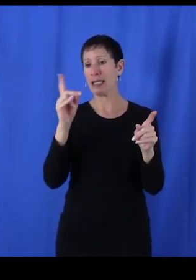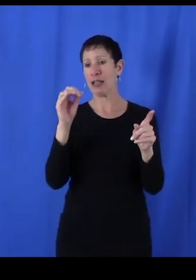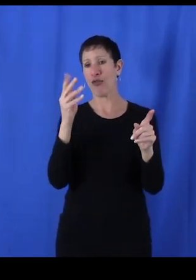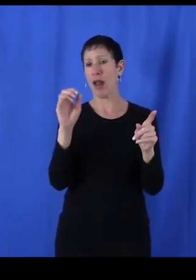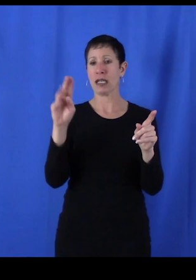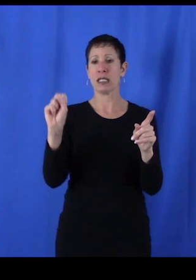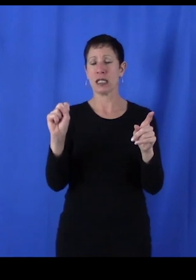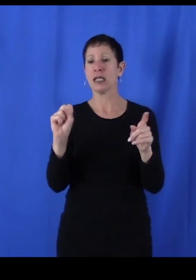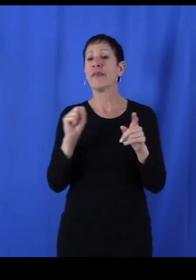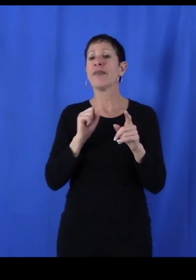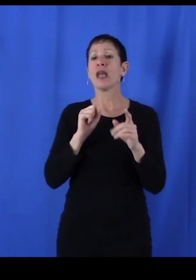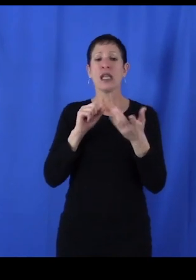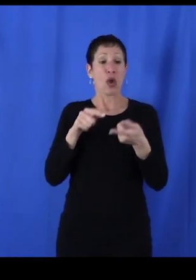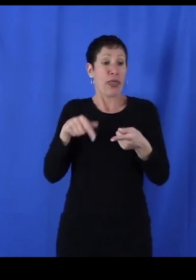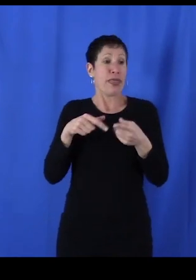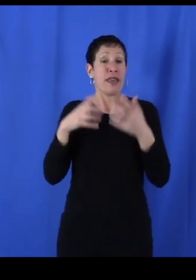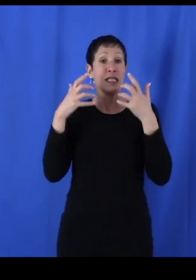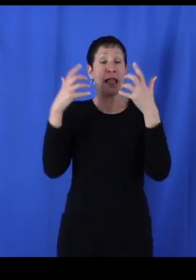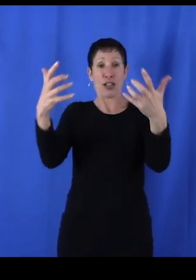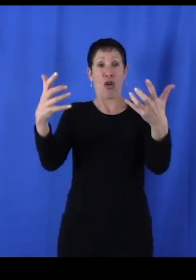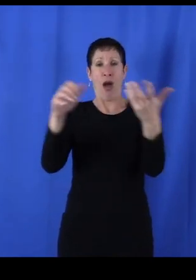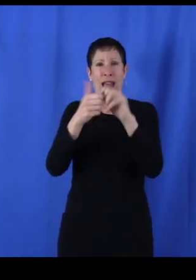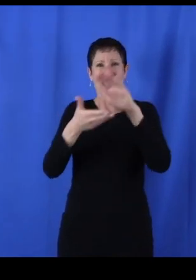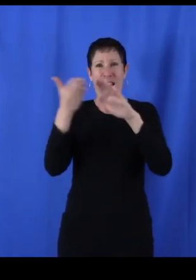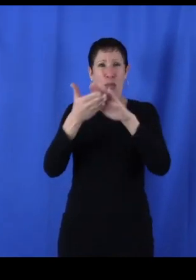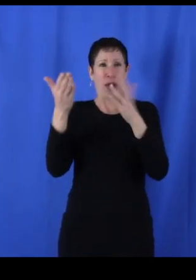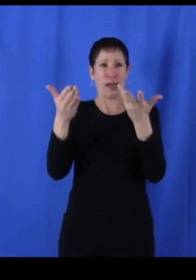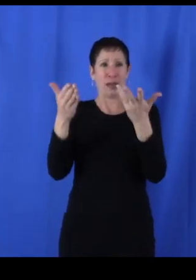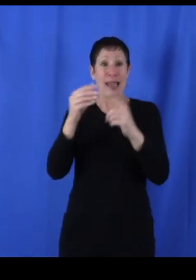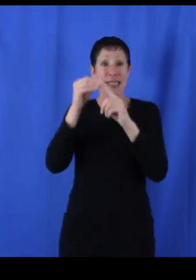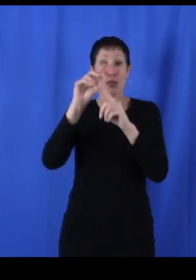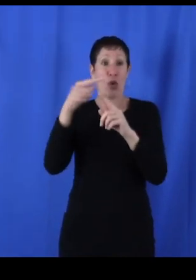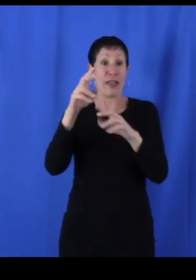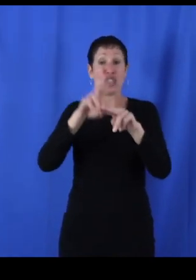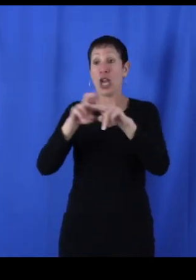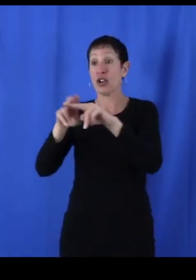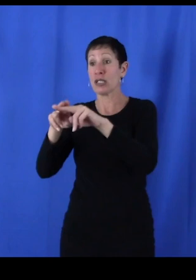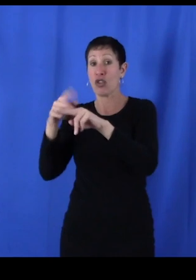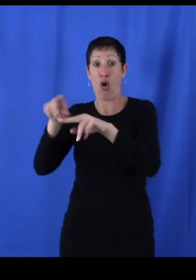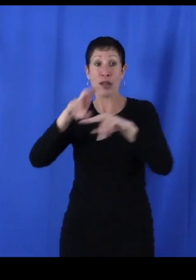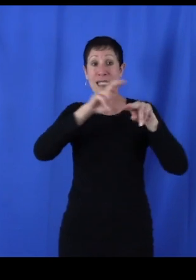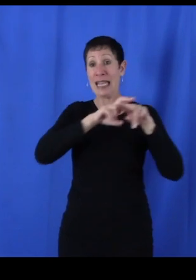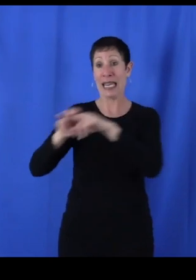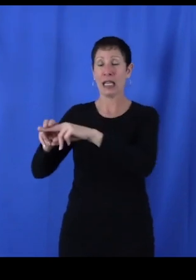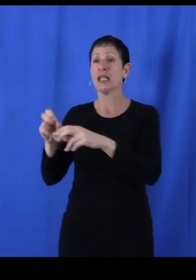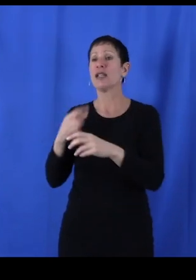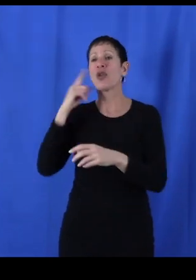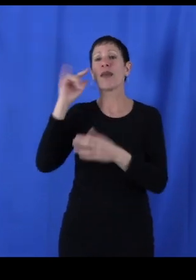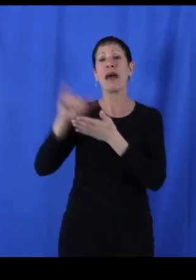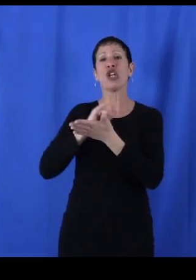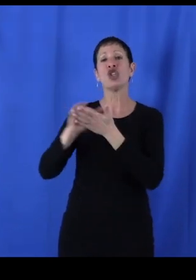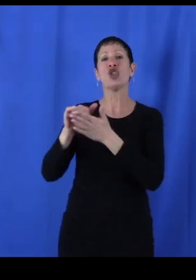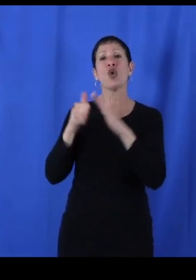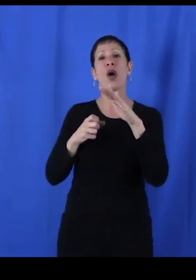lecture hall operate except for the chairs we're all sitting in, right? Think of how a New York subway works, right?